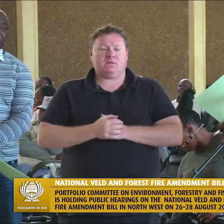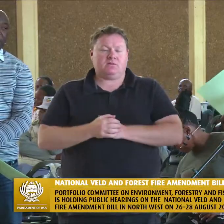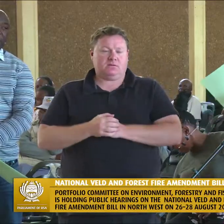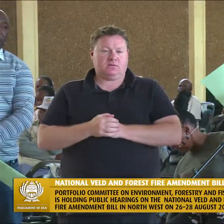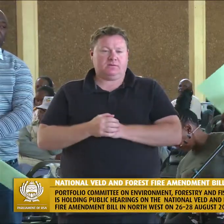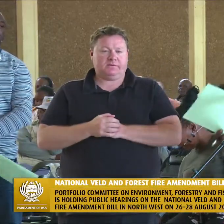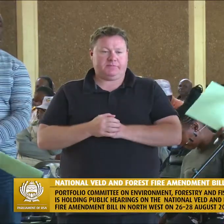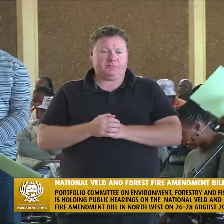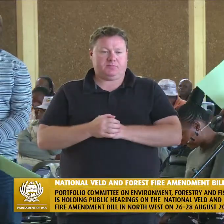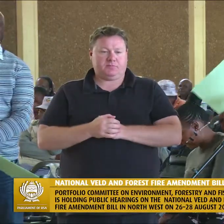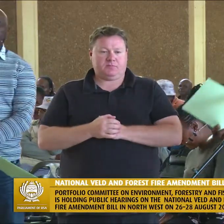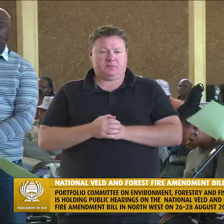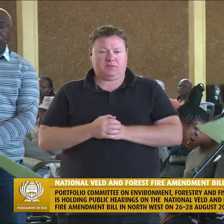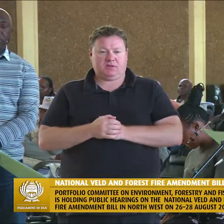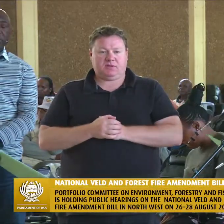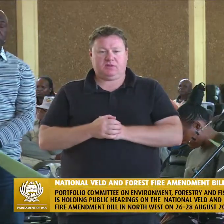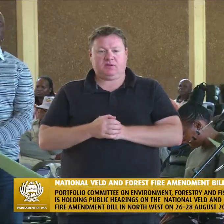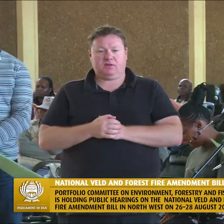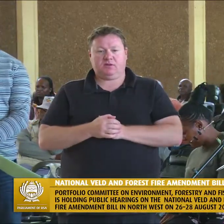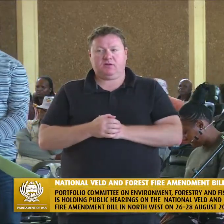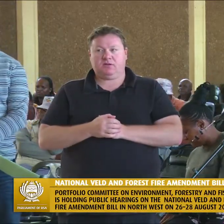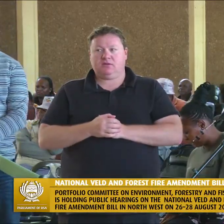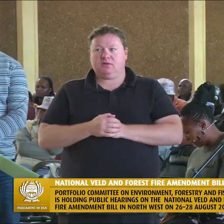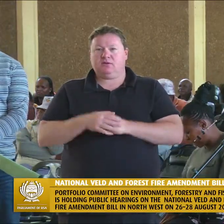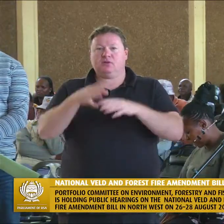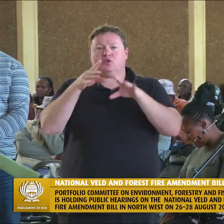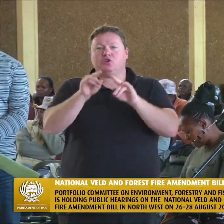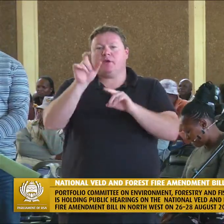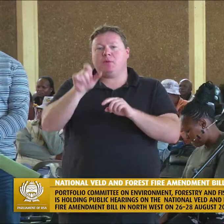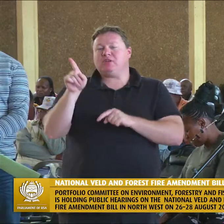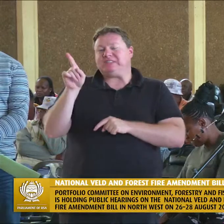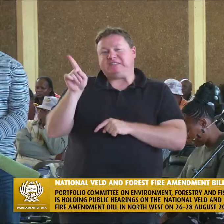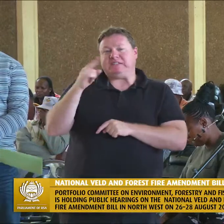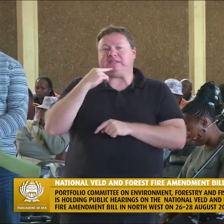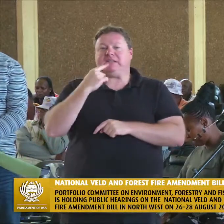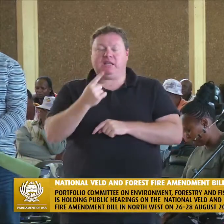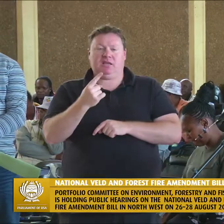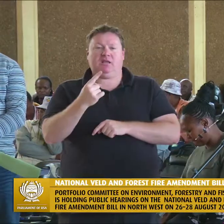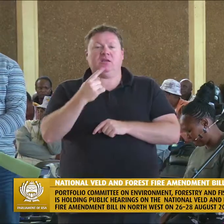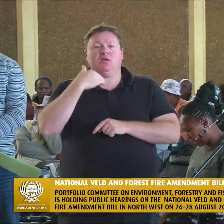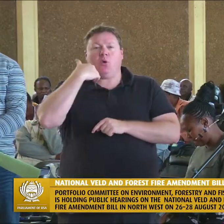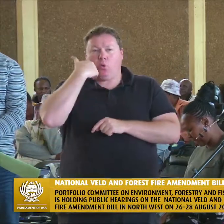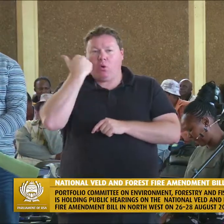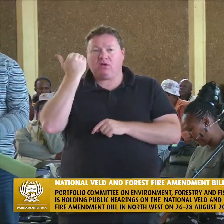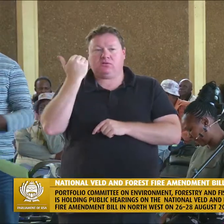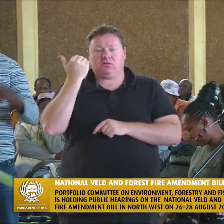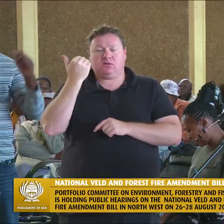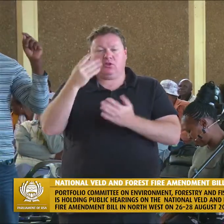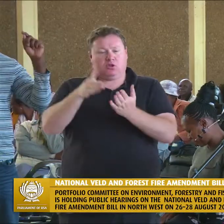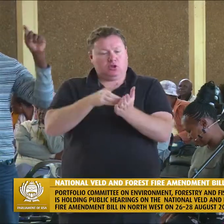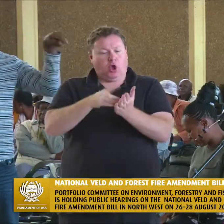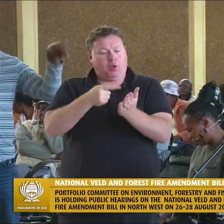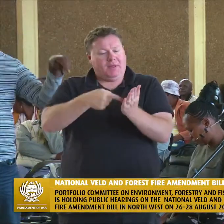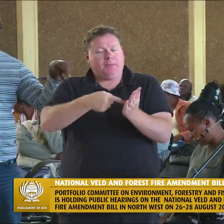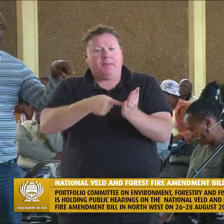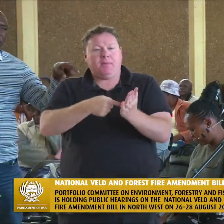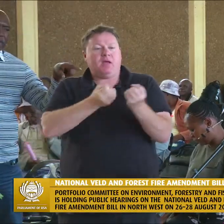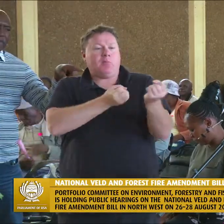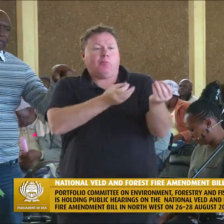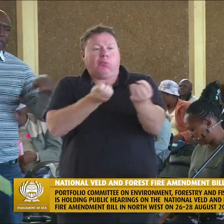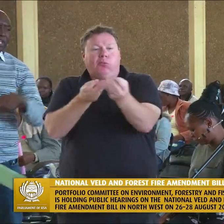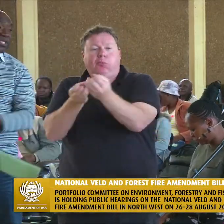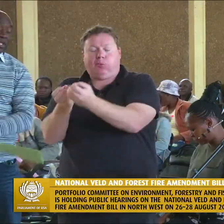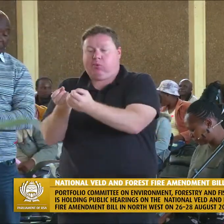ready for it according to the chairperson his wish was that we were supposed to have